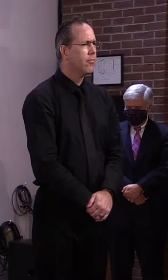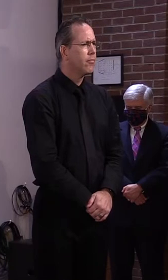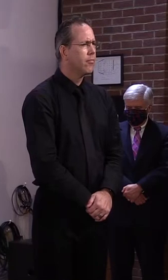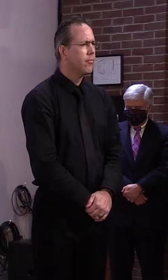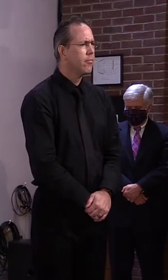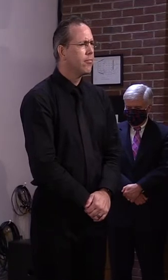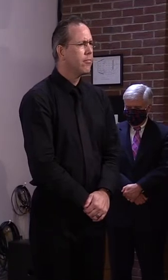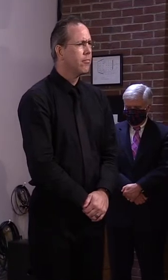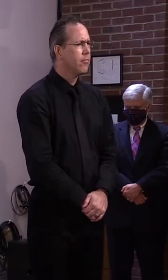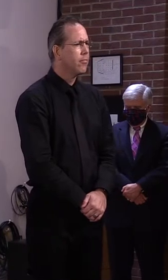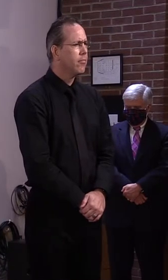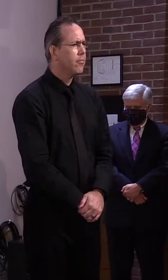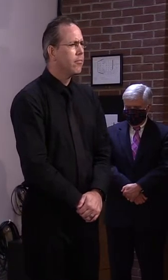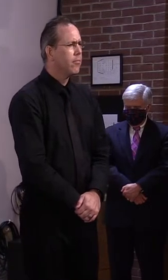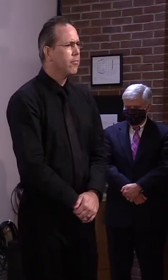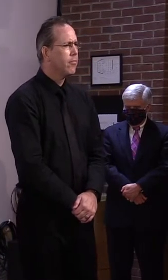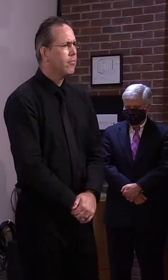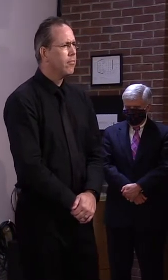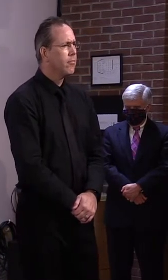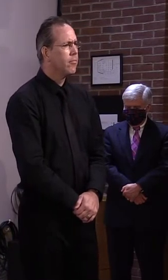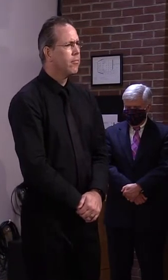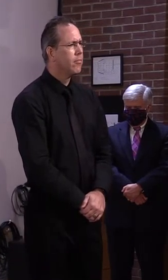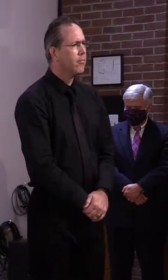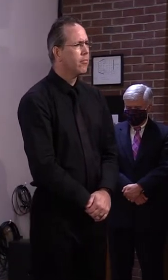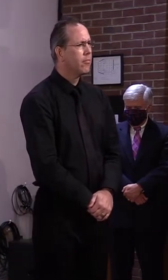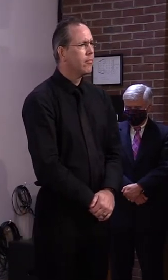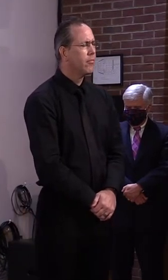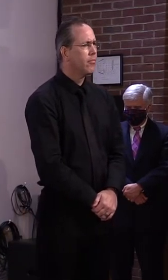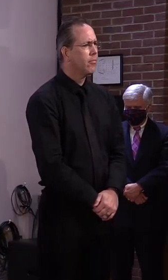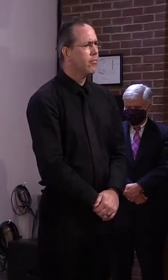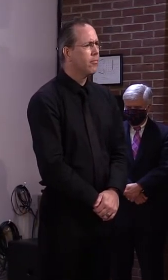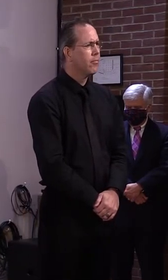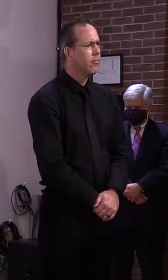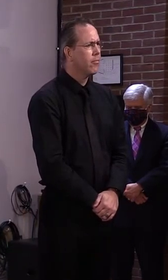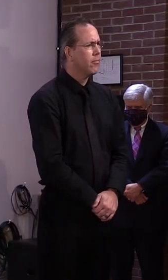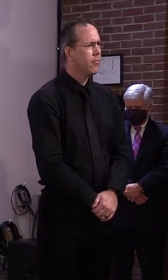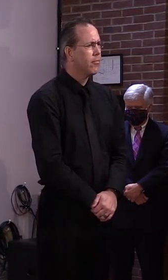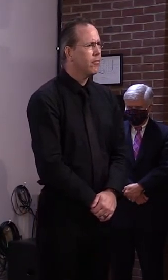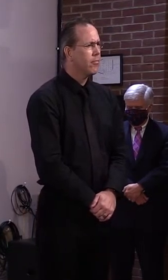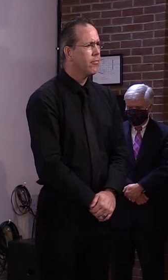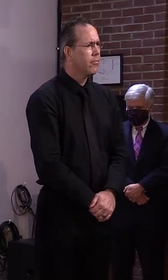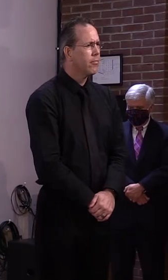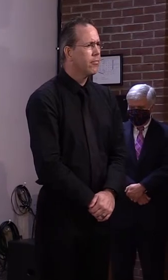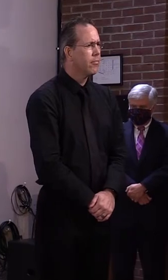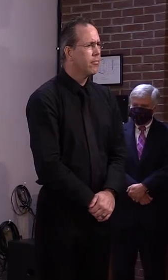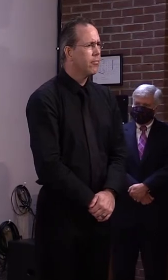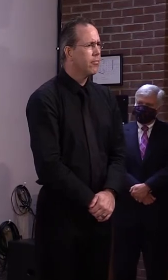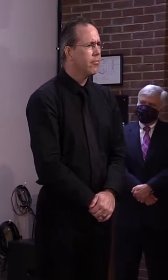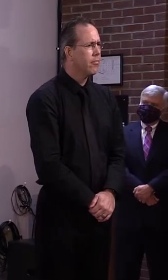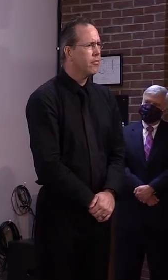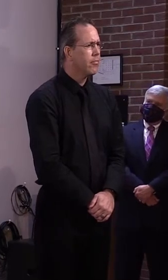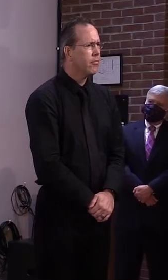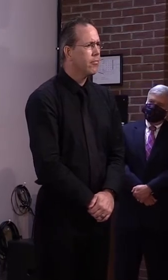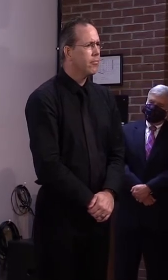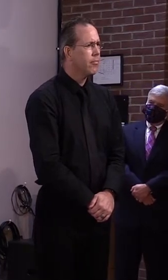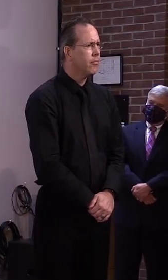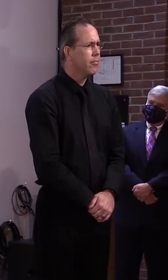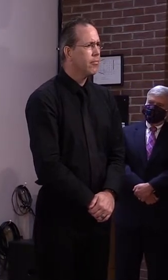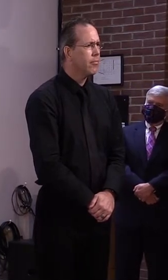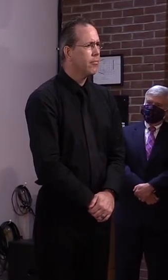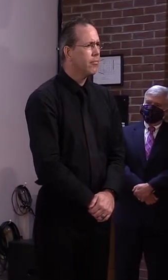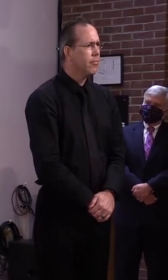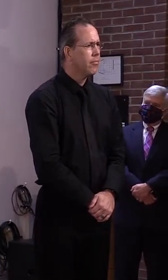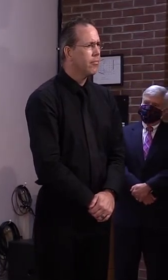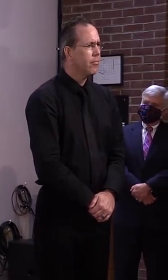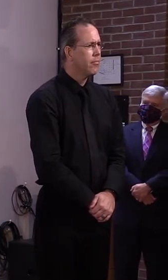reporting, okay, to distinguish between people who have a clear dangerous load of the virus and those people who don't.